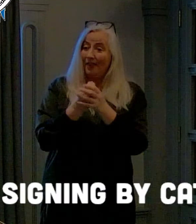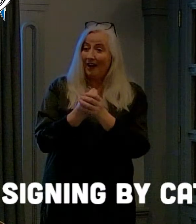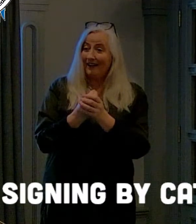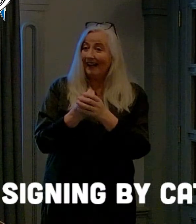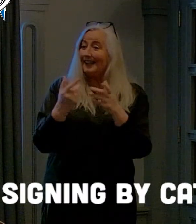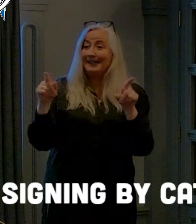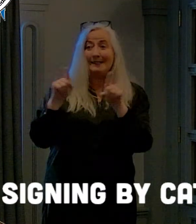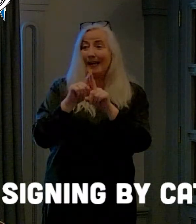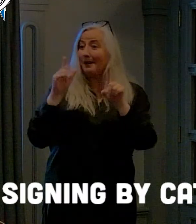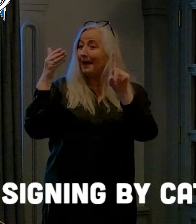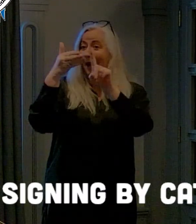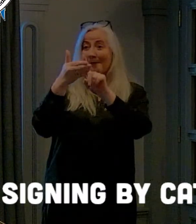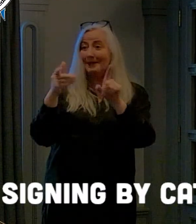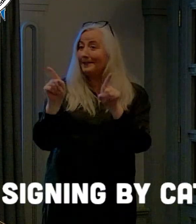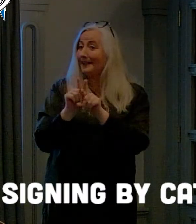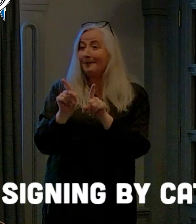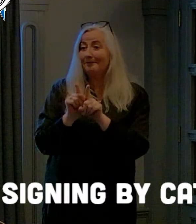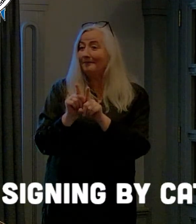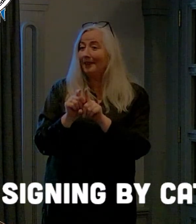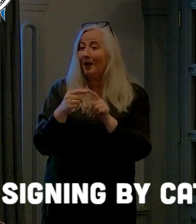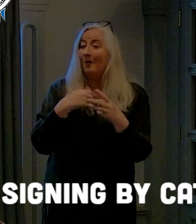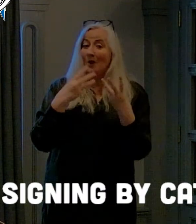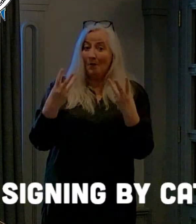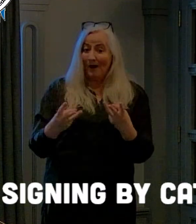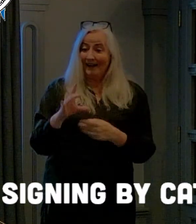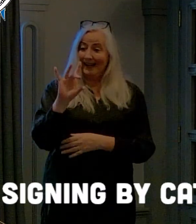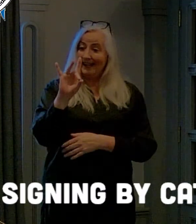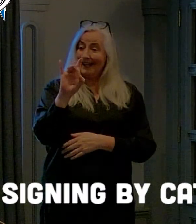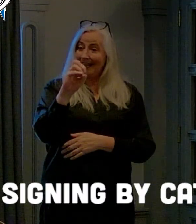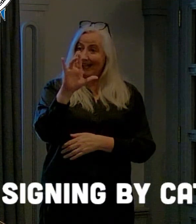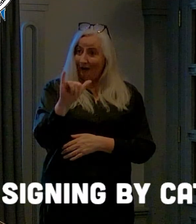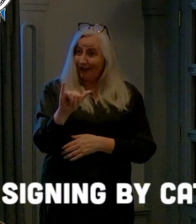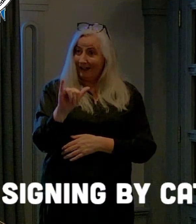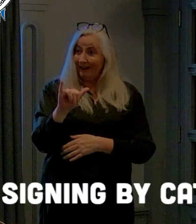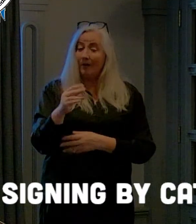same objectives. You know, we really want Kerry and our local